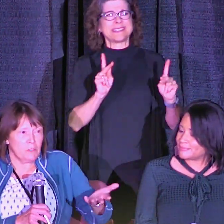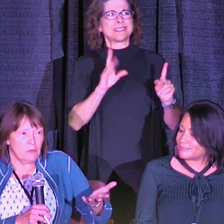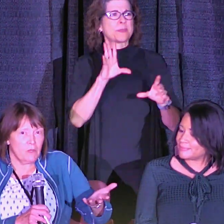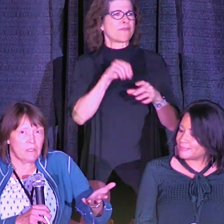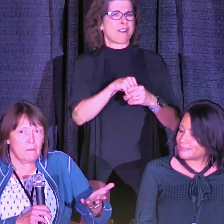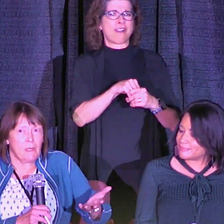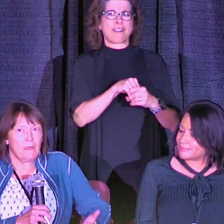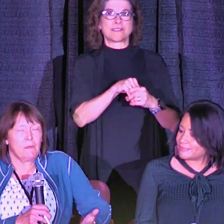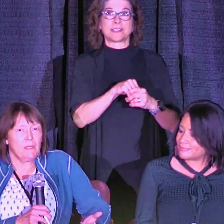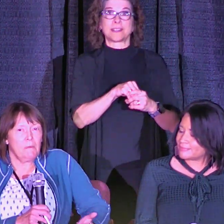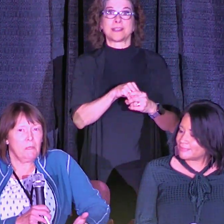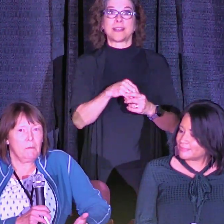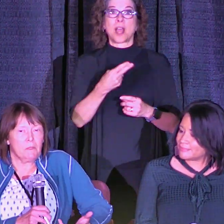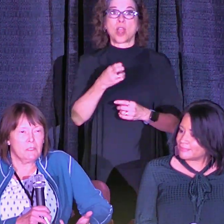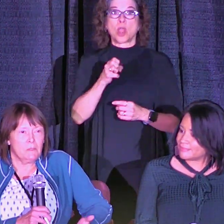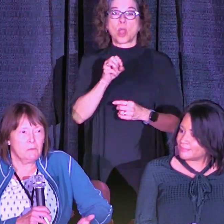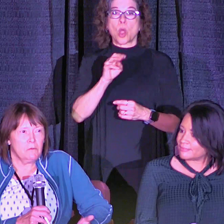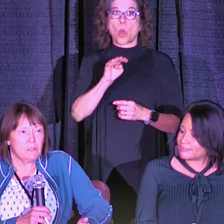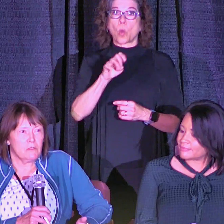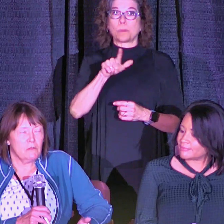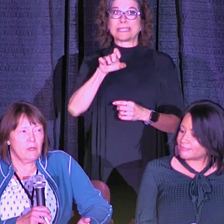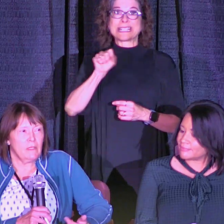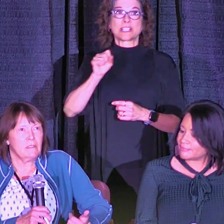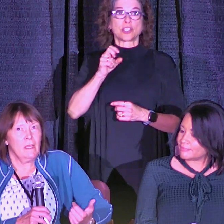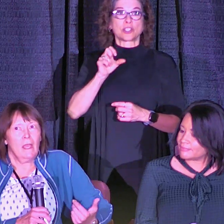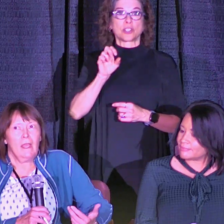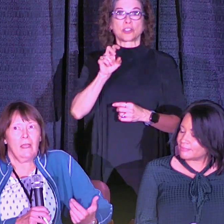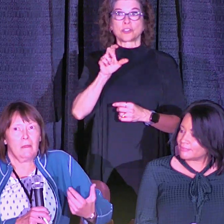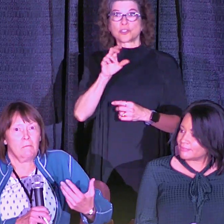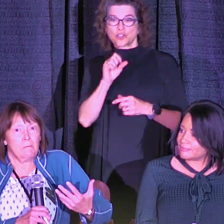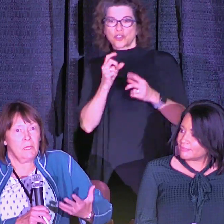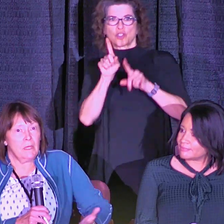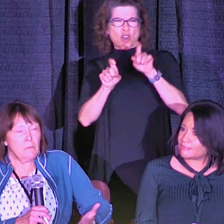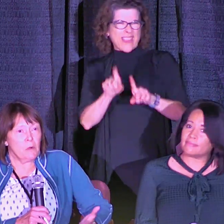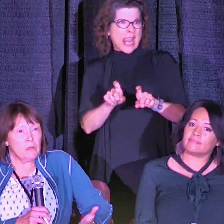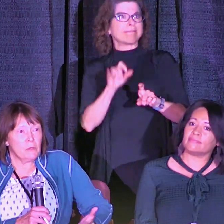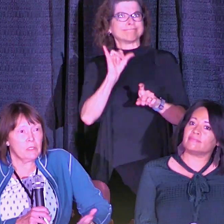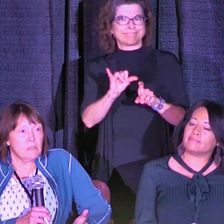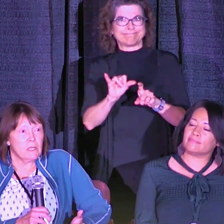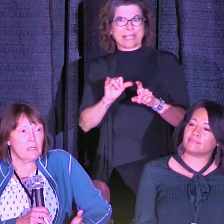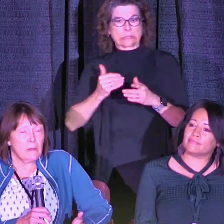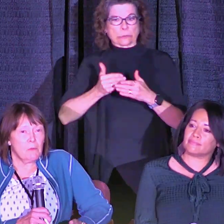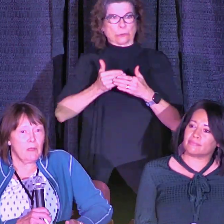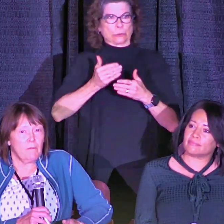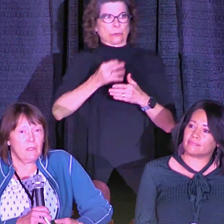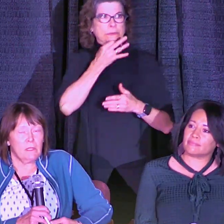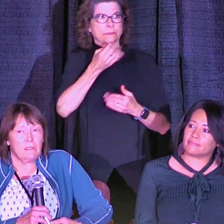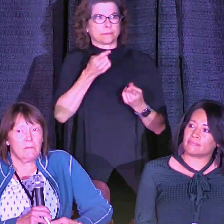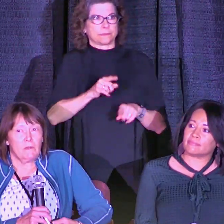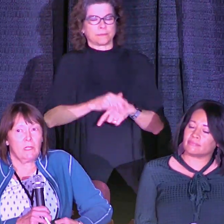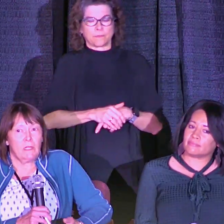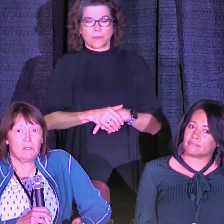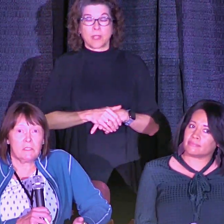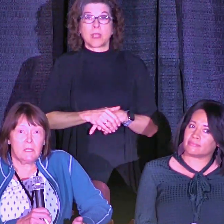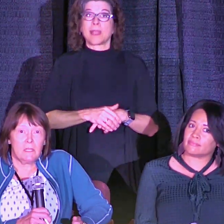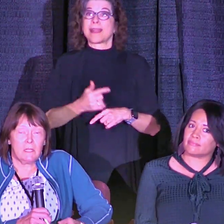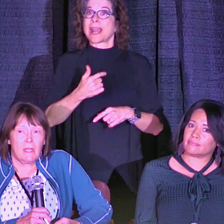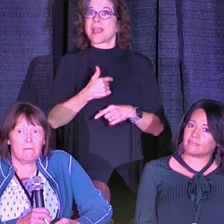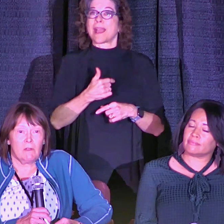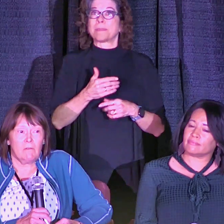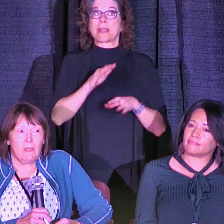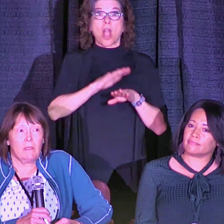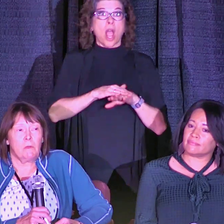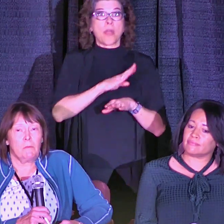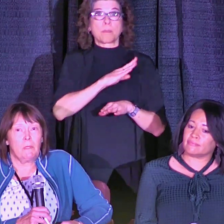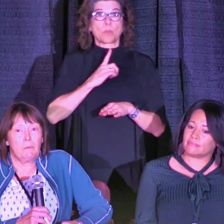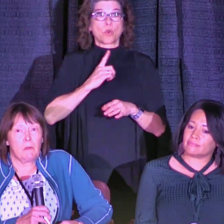the homeless survey is coming up. They need people to do the surveys. Being on a board of directors at a nonprofit is very interesting and